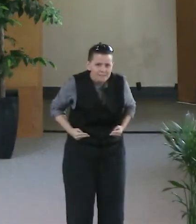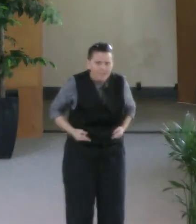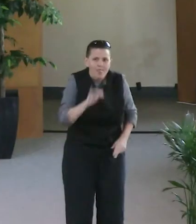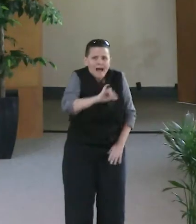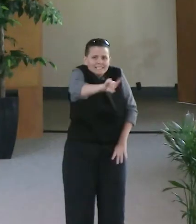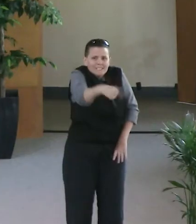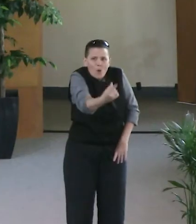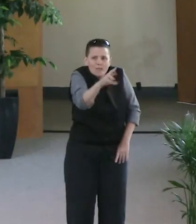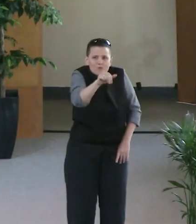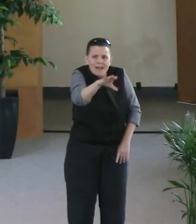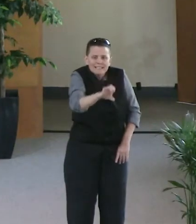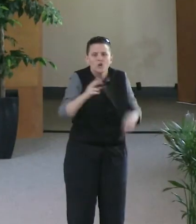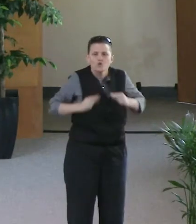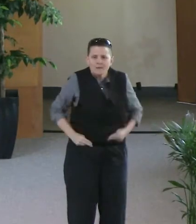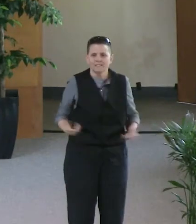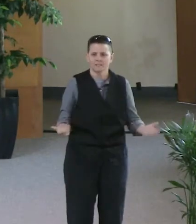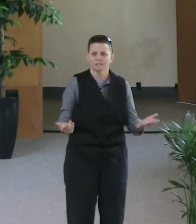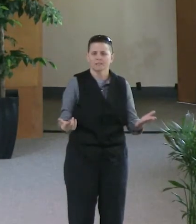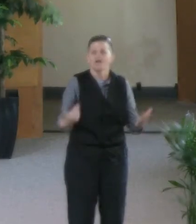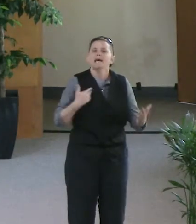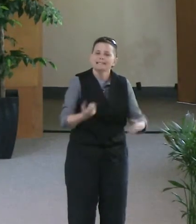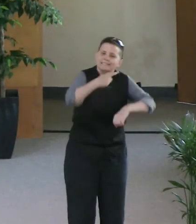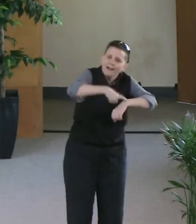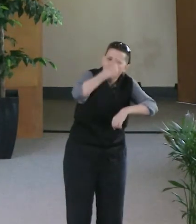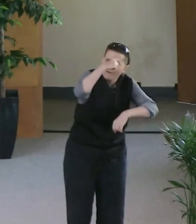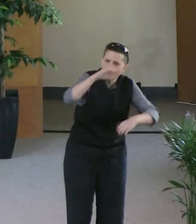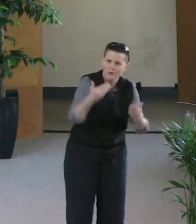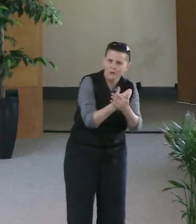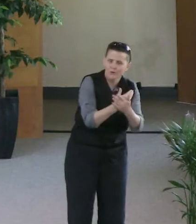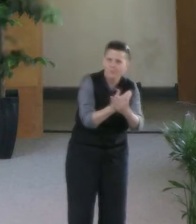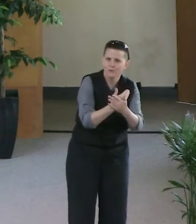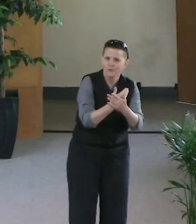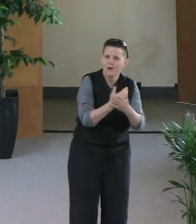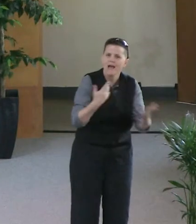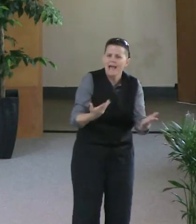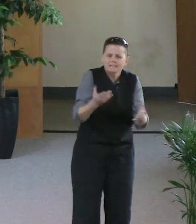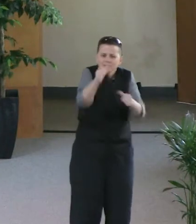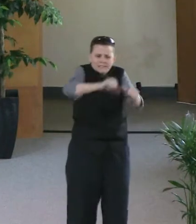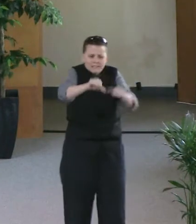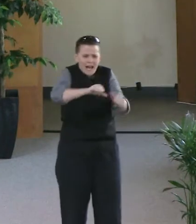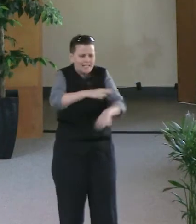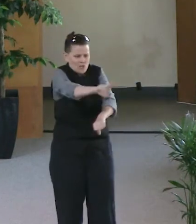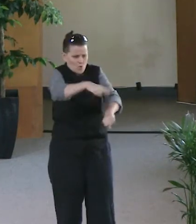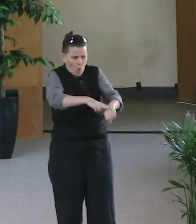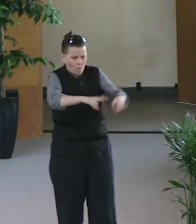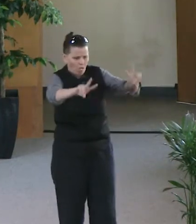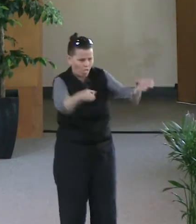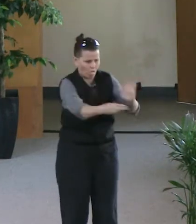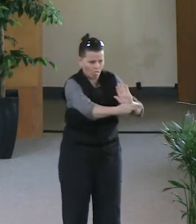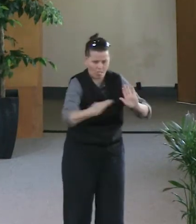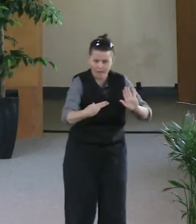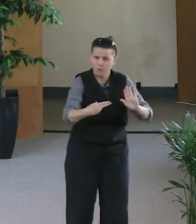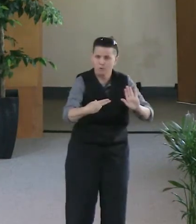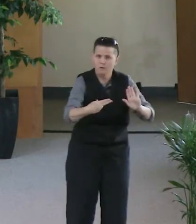It's time to create anew. It's time for us to be in the question of what society says is normal. It's not normal to